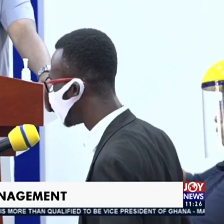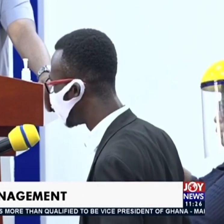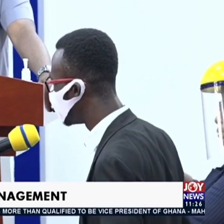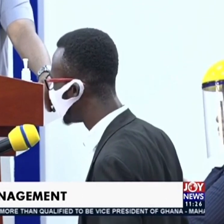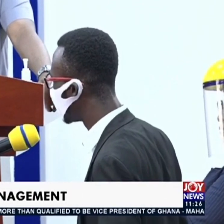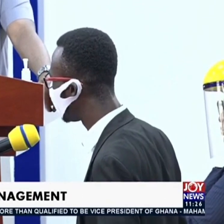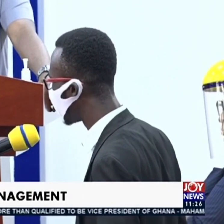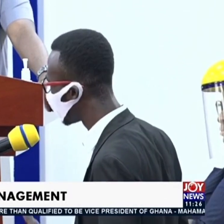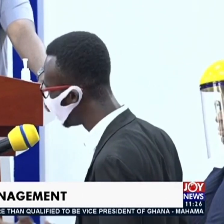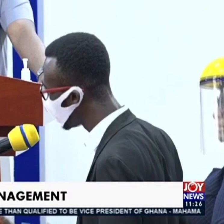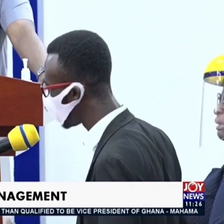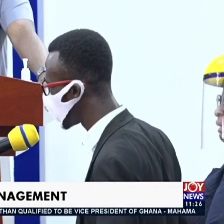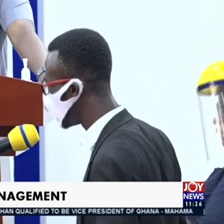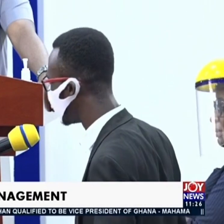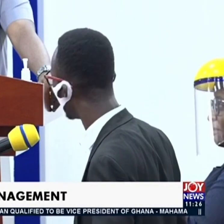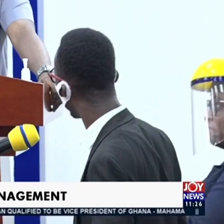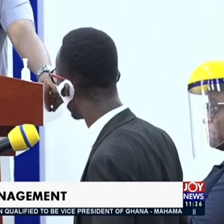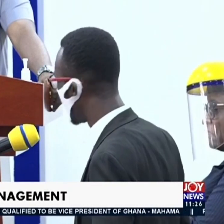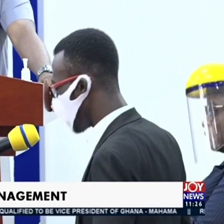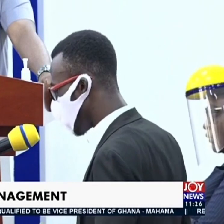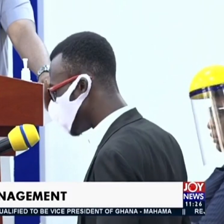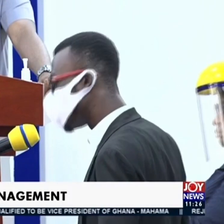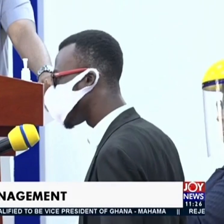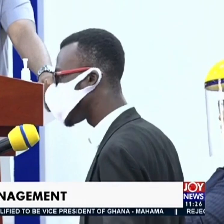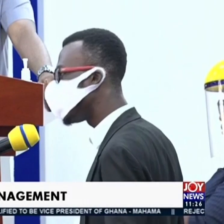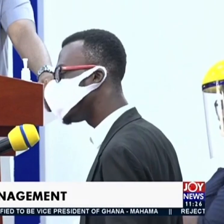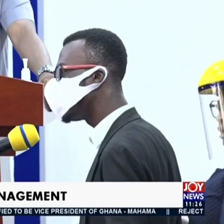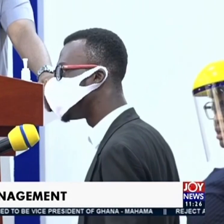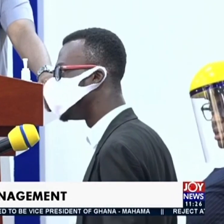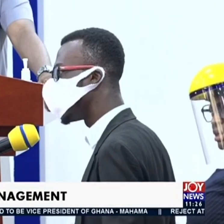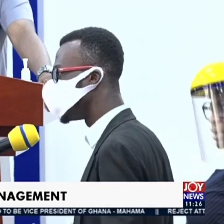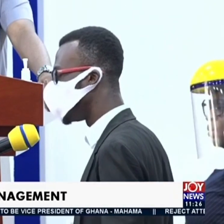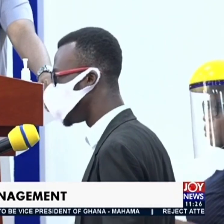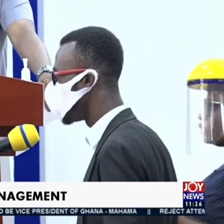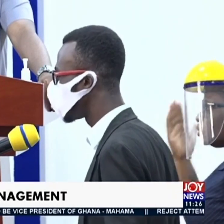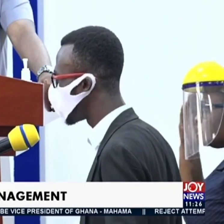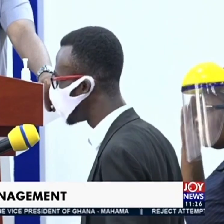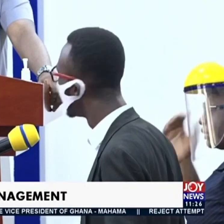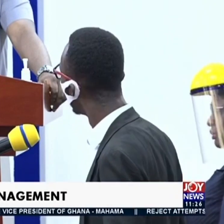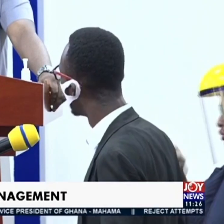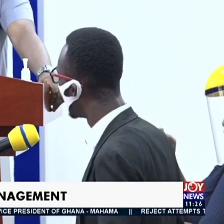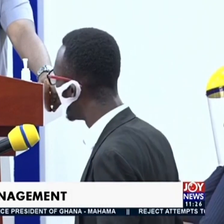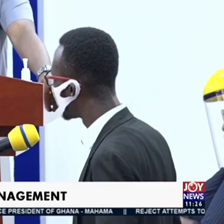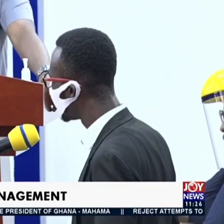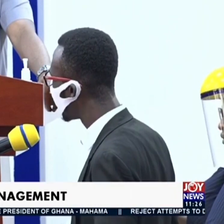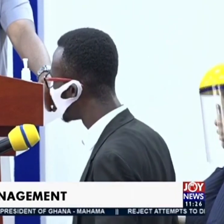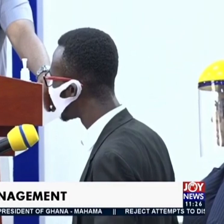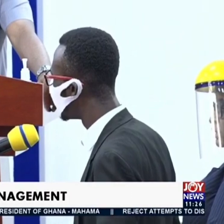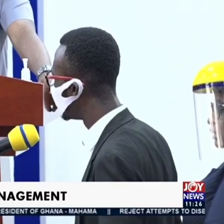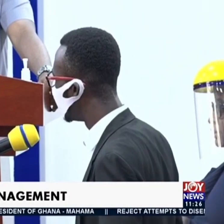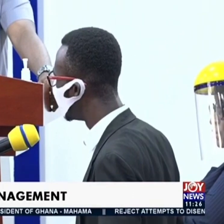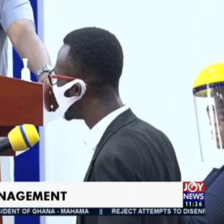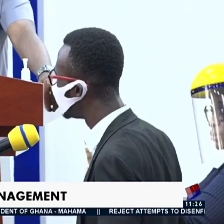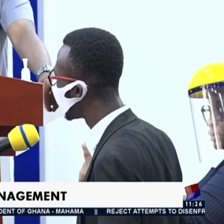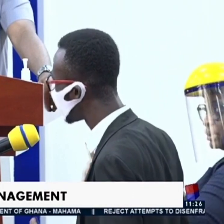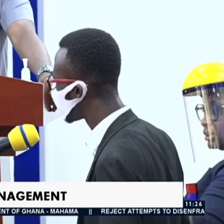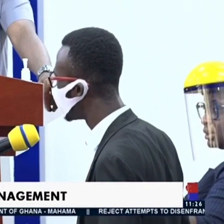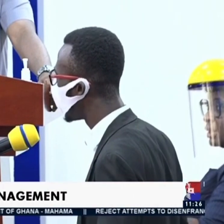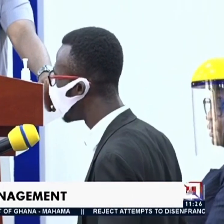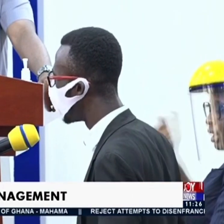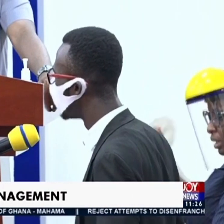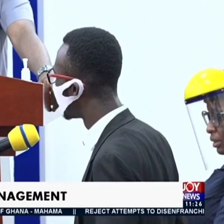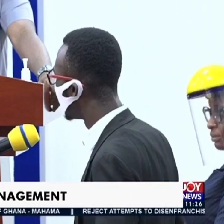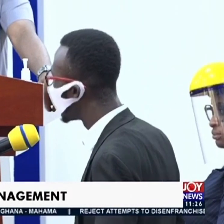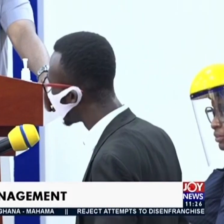transport awodo on betimi afa full capacity. Mibisa se be de ni betimi ensure se social distancing we no betimi